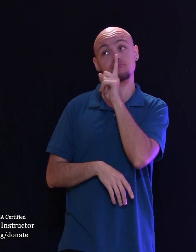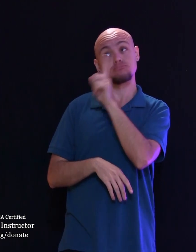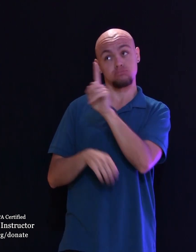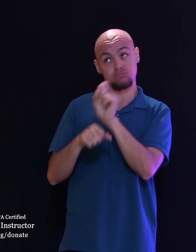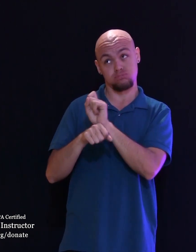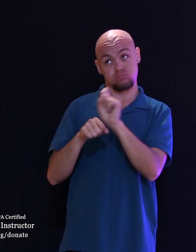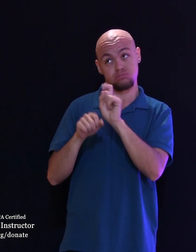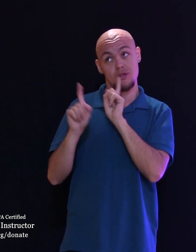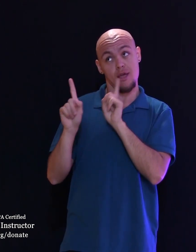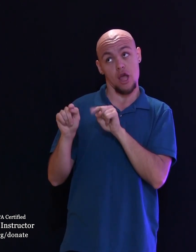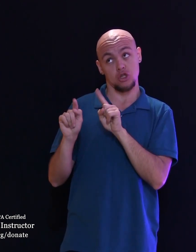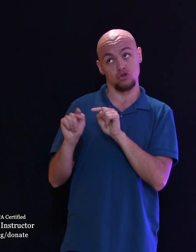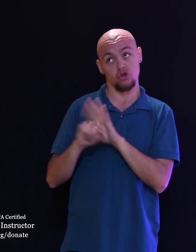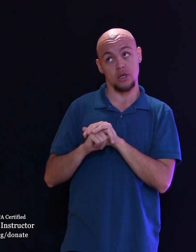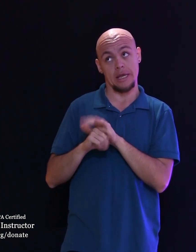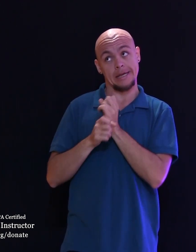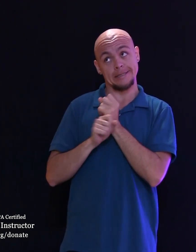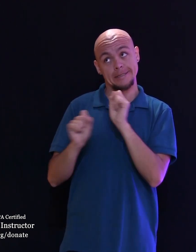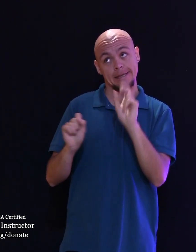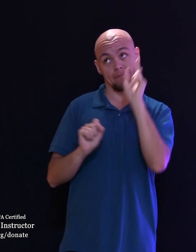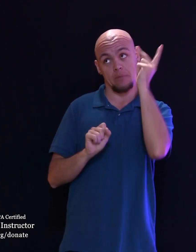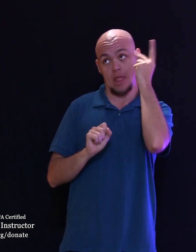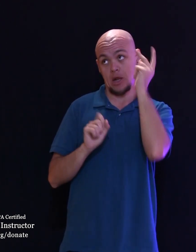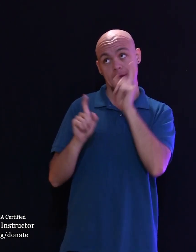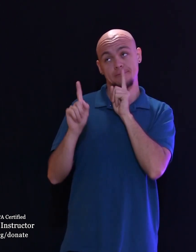answer. You're not going to give a safe political answer.